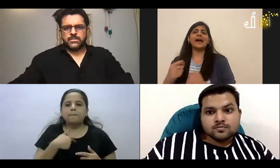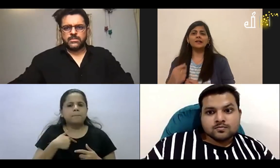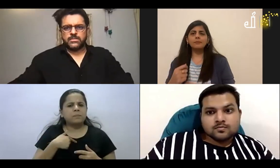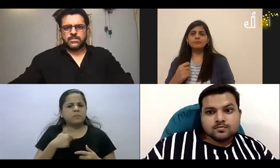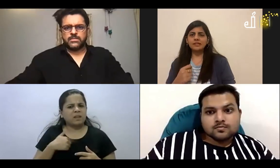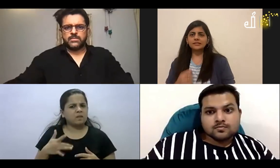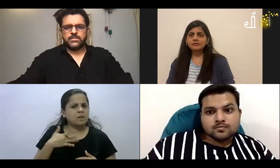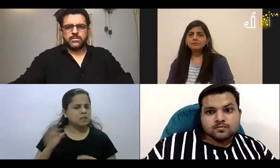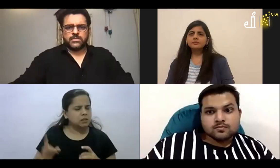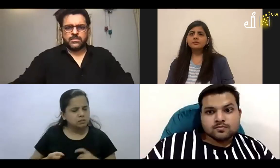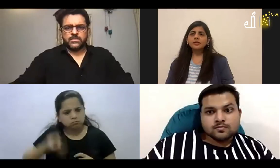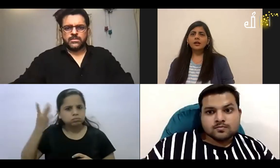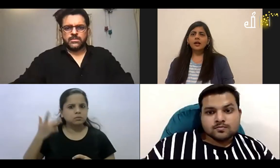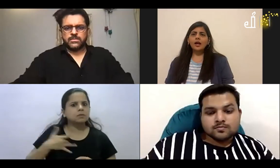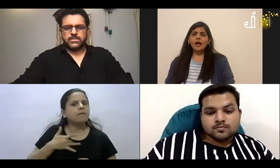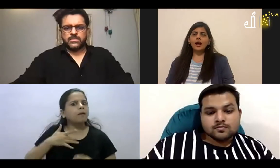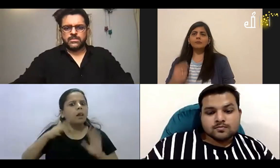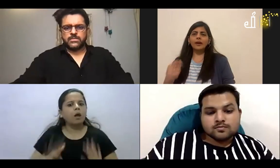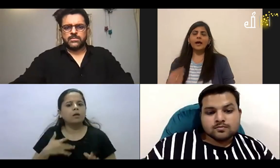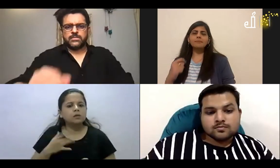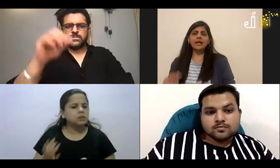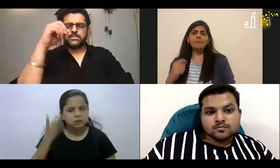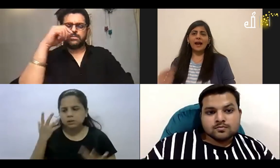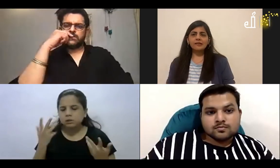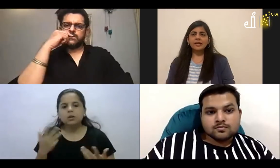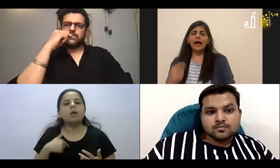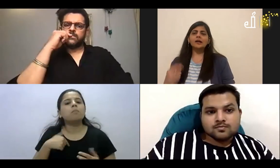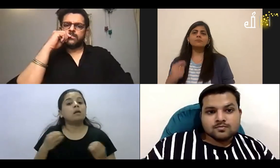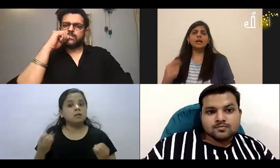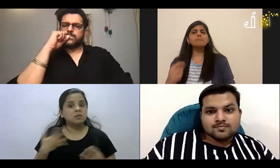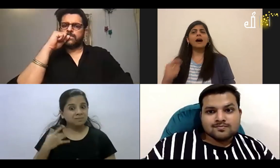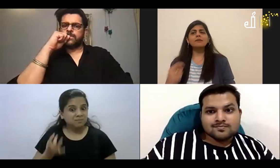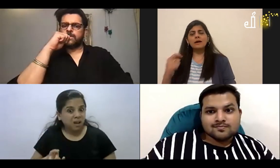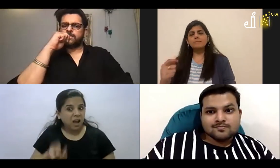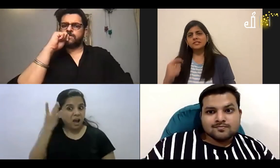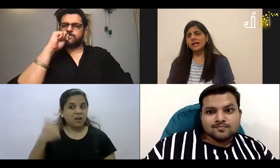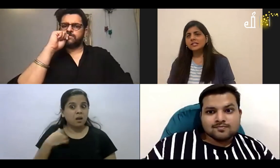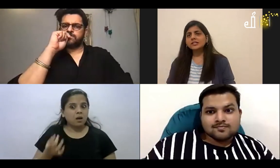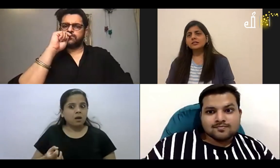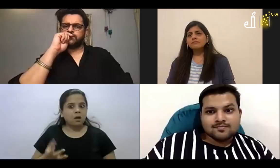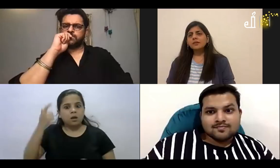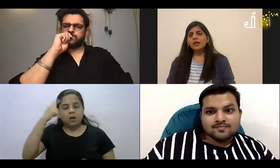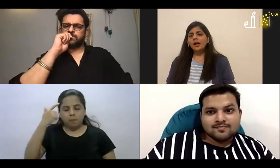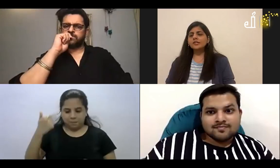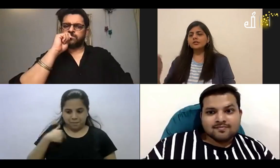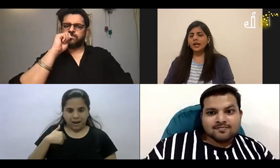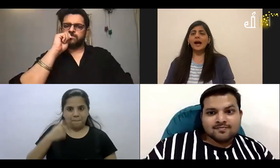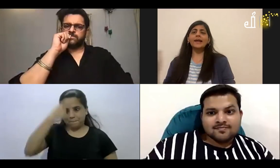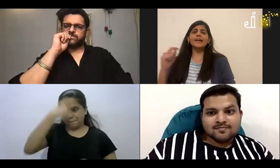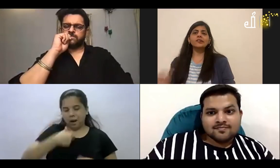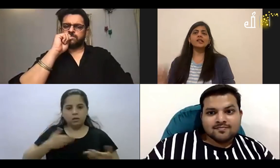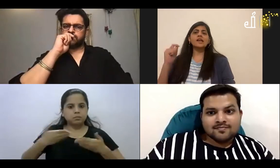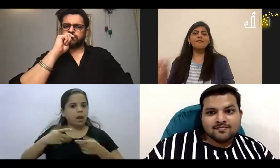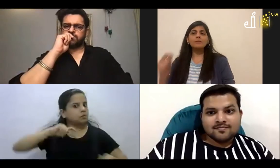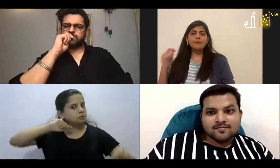very angry about myself. And when I became angry, anger became part of my personality. And today